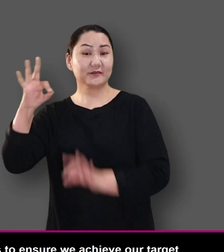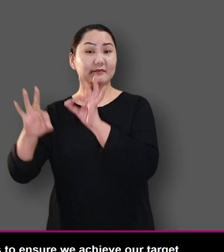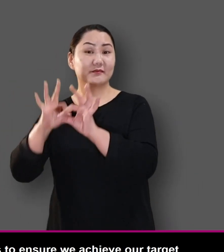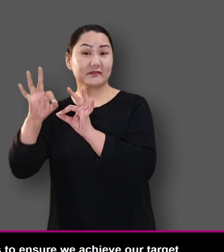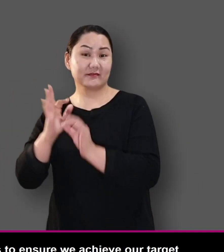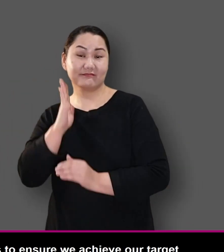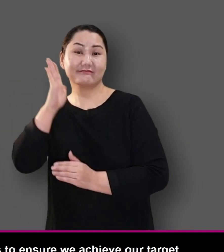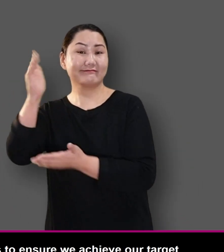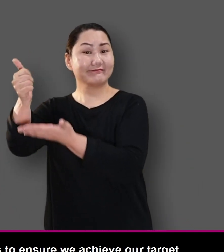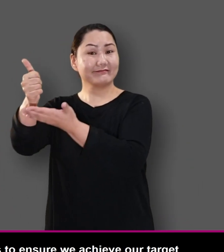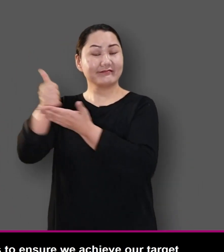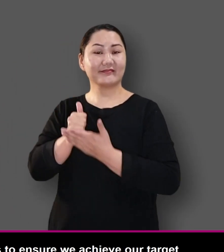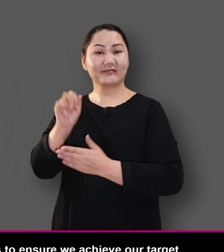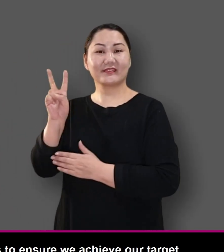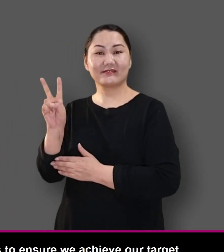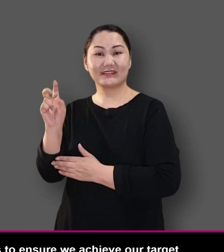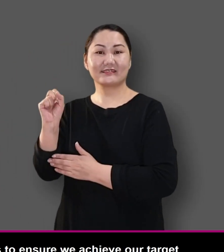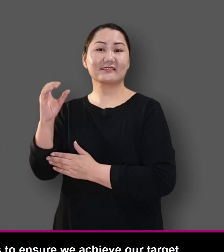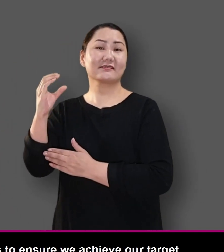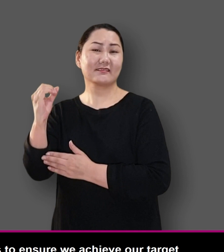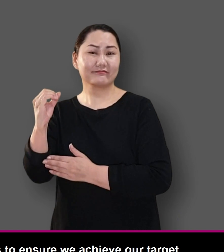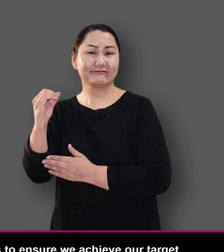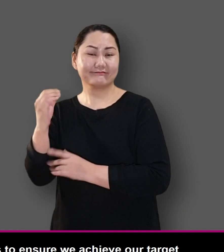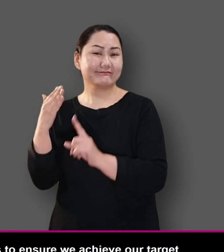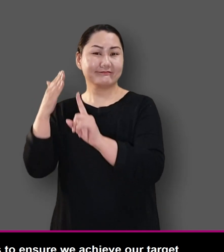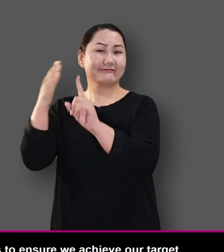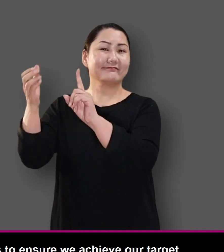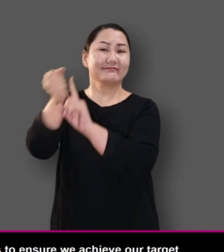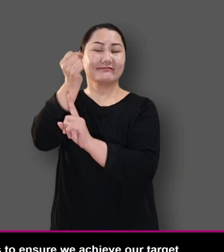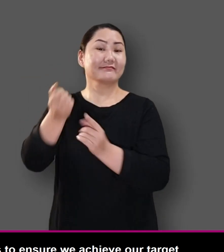Using the WGQ will help us to ensure we achieve our target